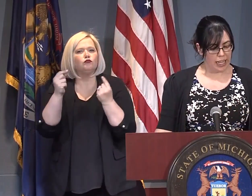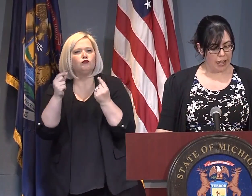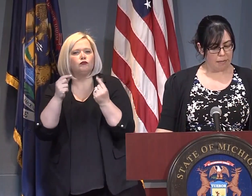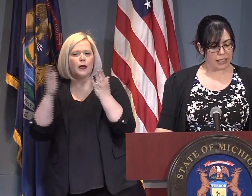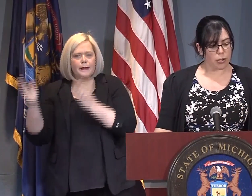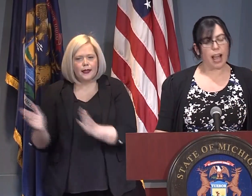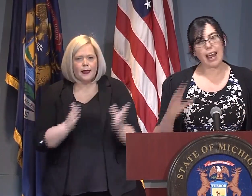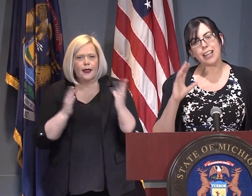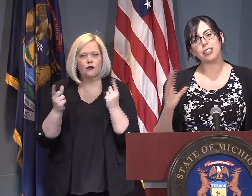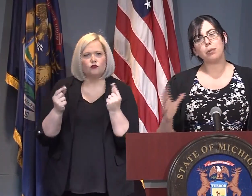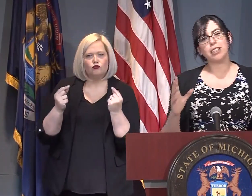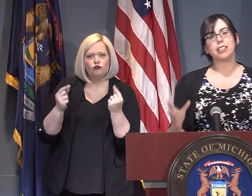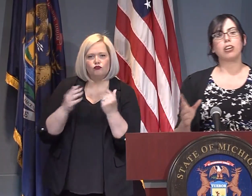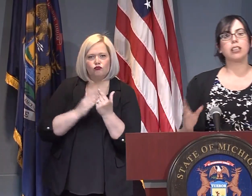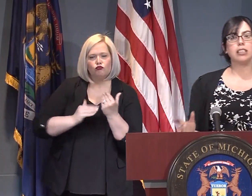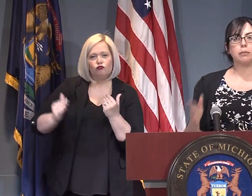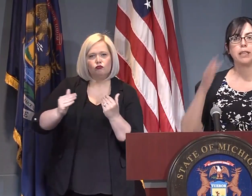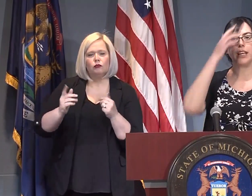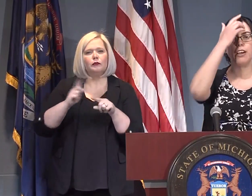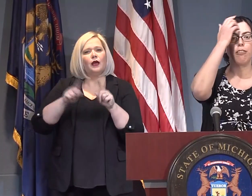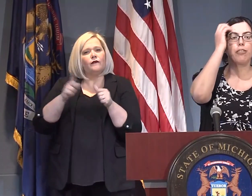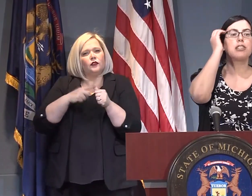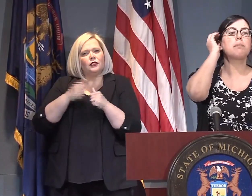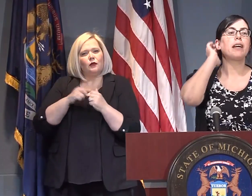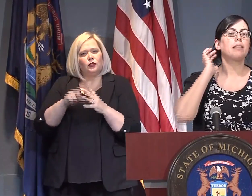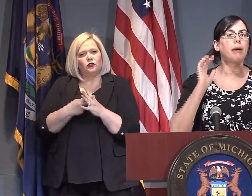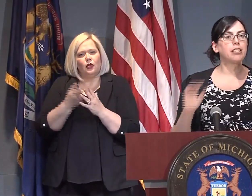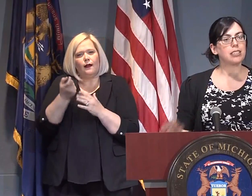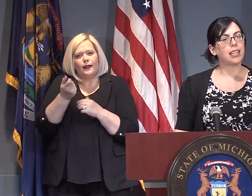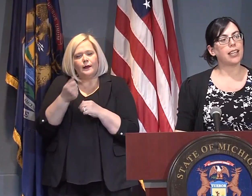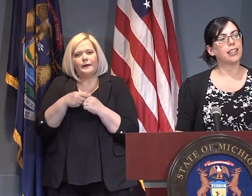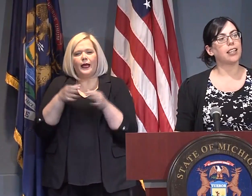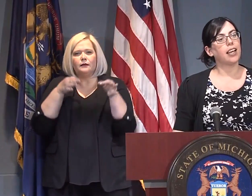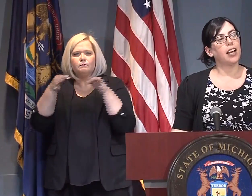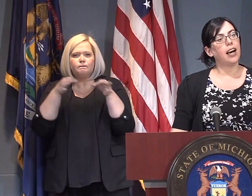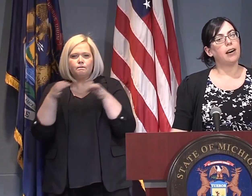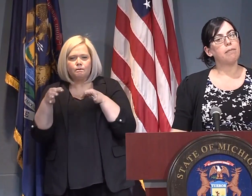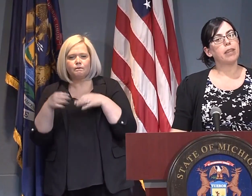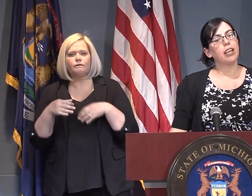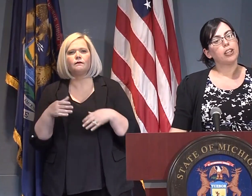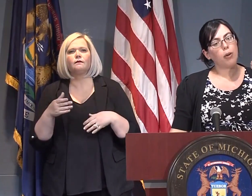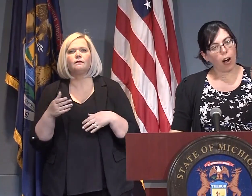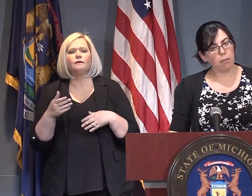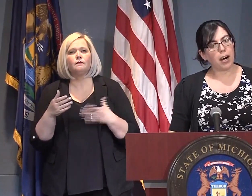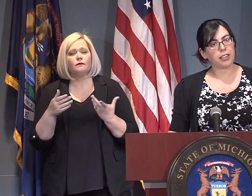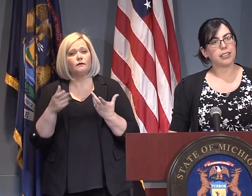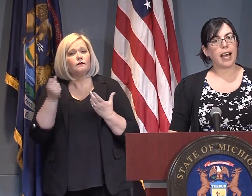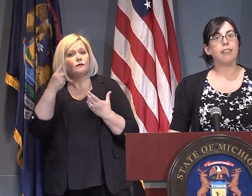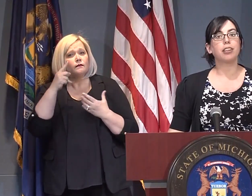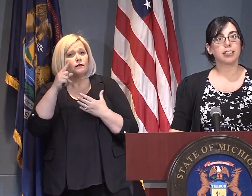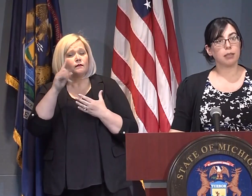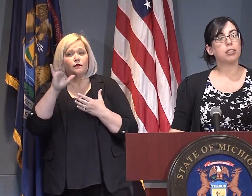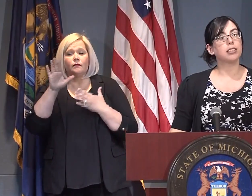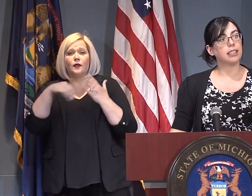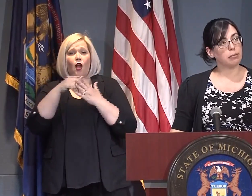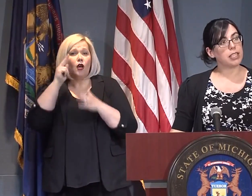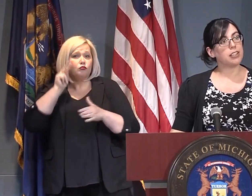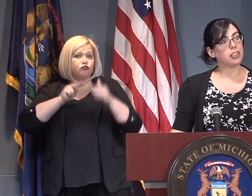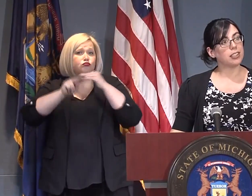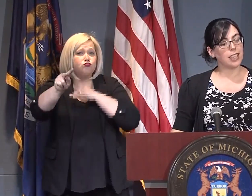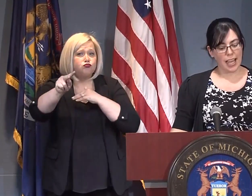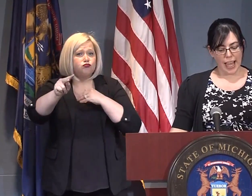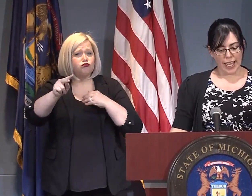scenarios. And so I just wanted to start a little bit first by just saying that all models have their assumptions